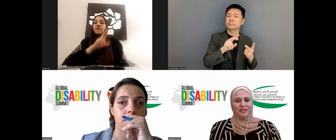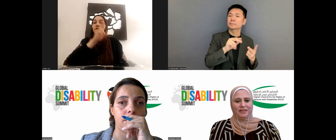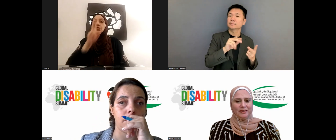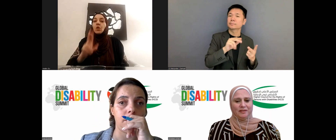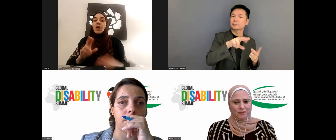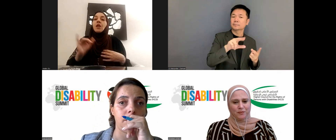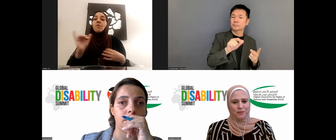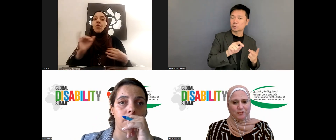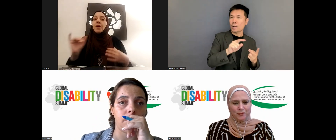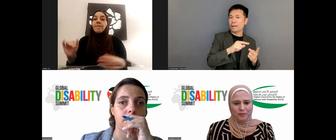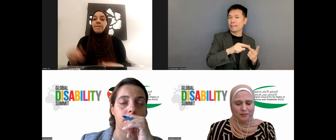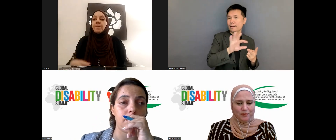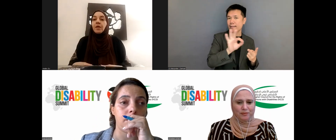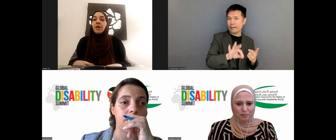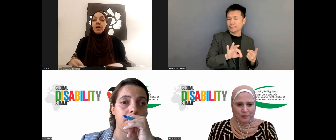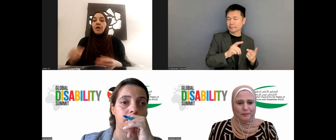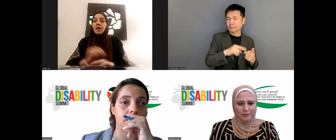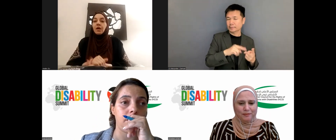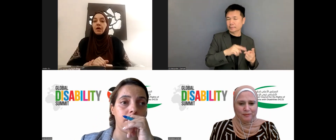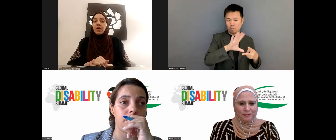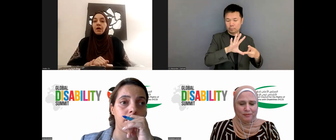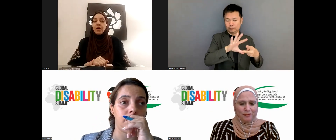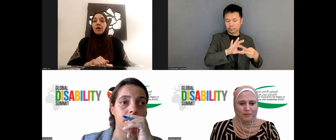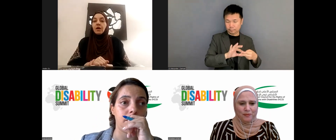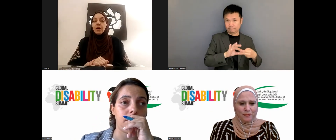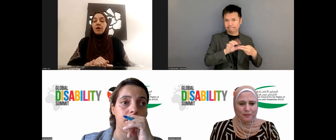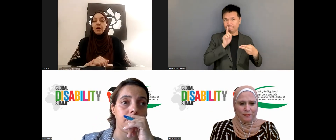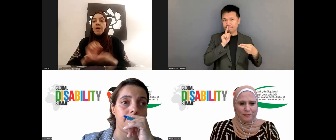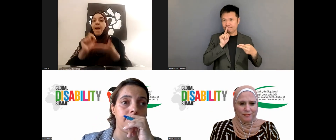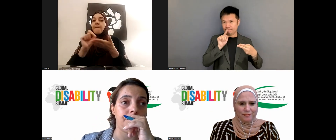the chat, so I can answer both.